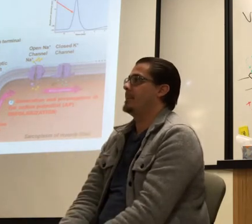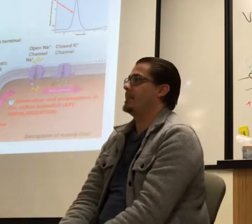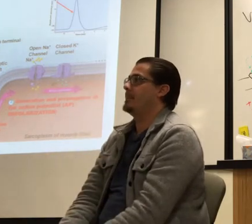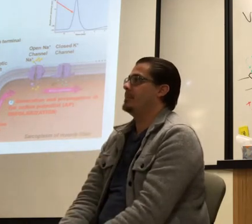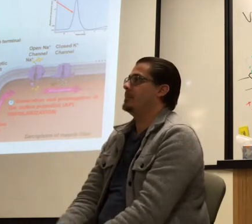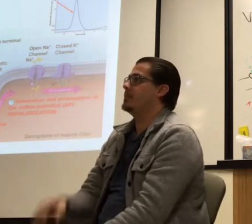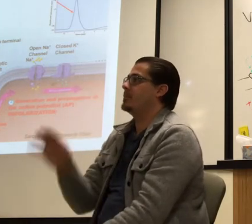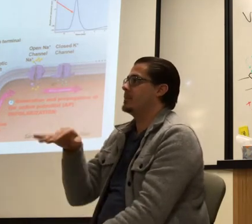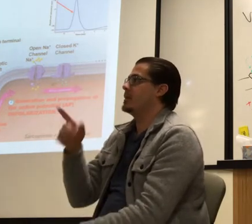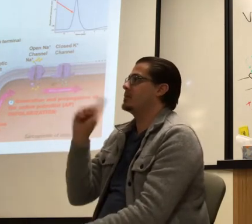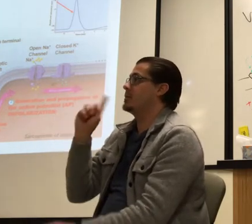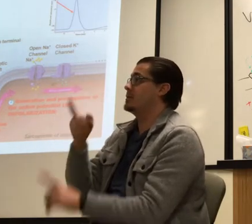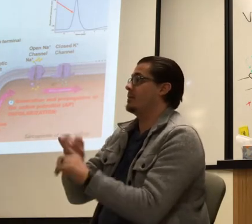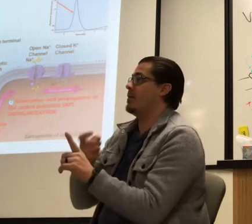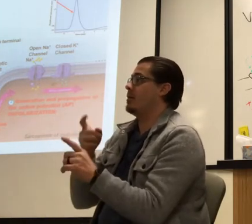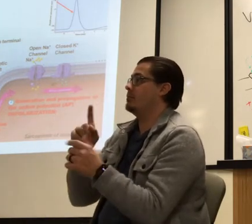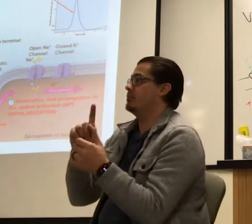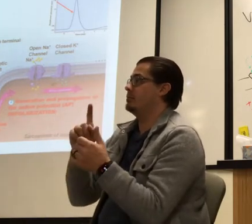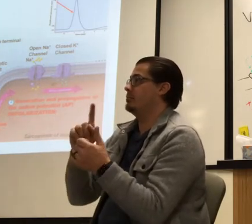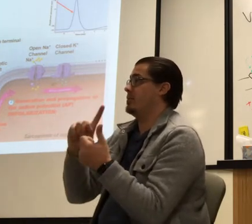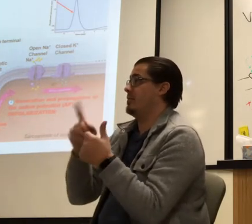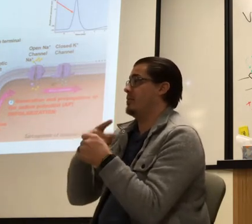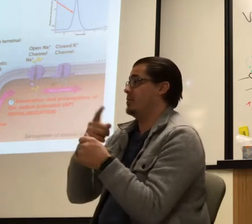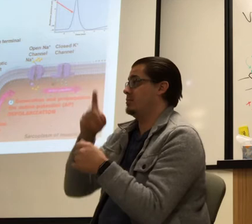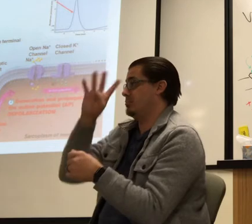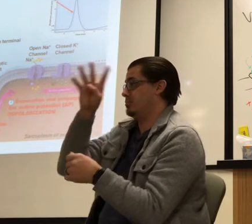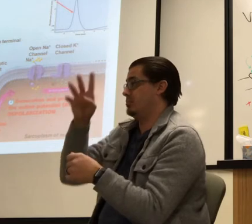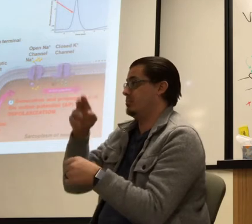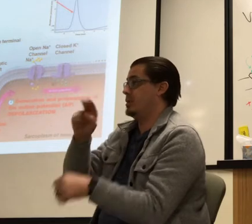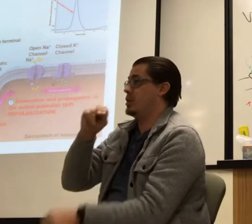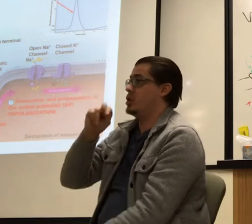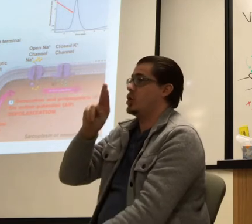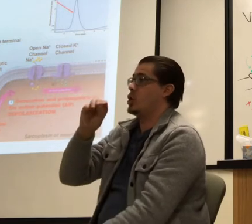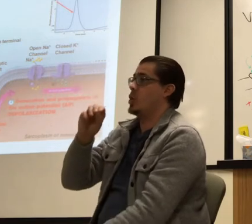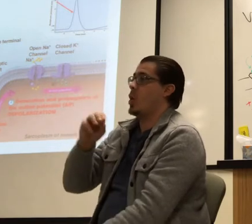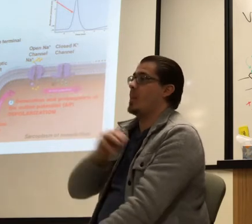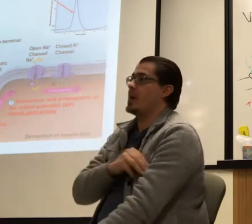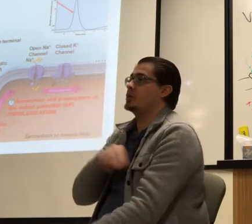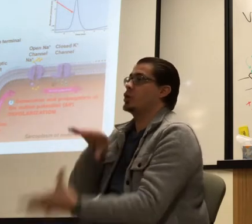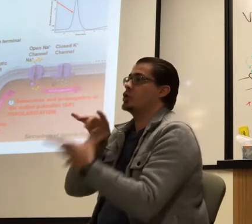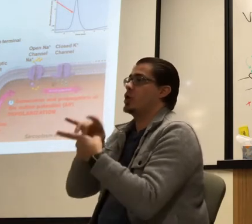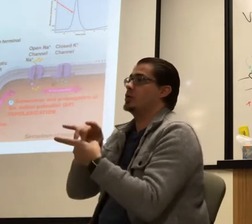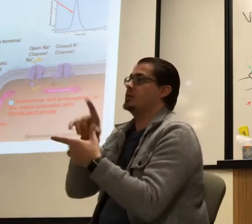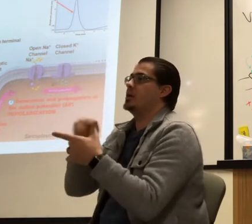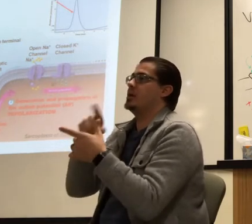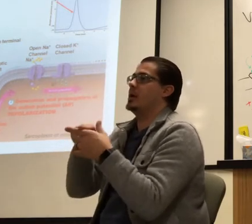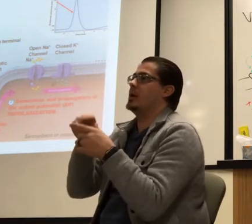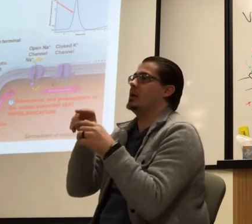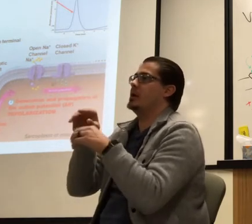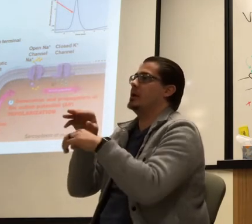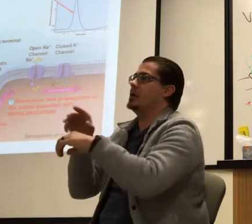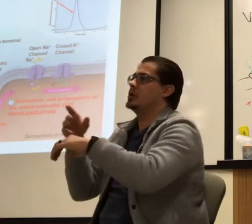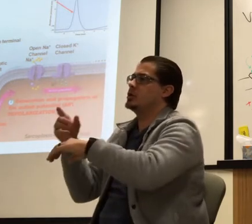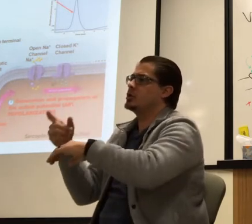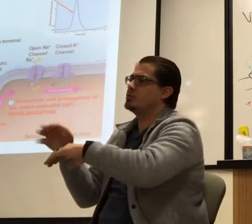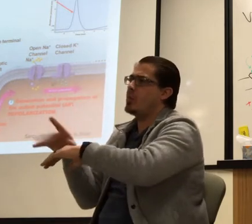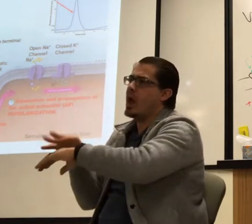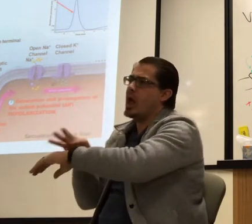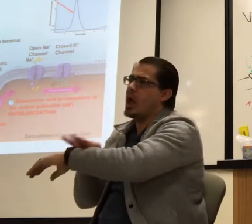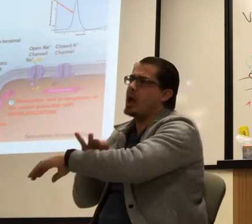Okay, and that's where this came from in the first place, at the neuromuscular junction. And then it kind of spreads and triggers